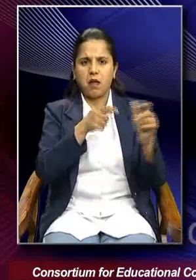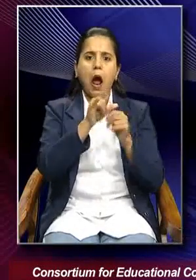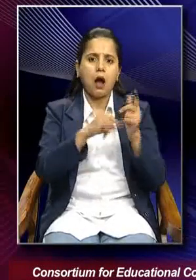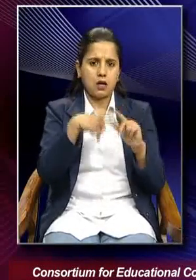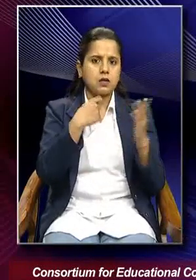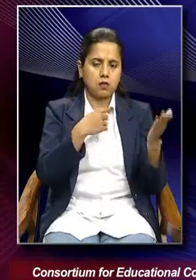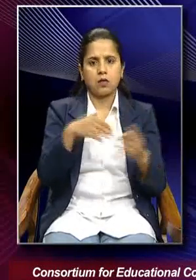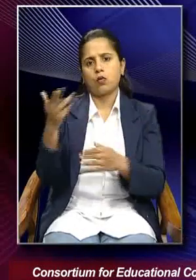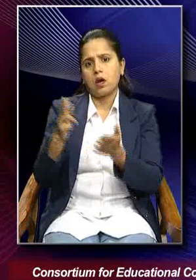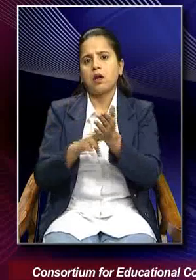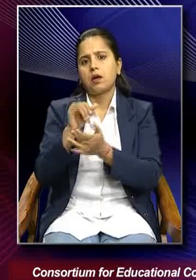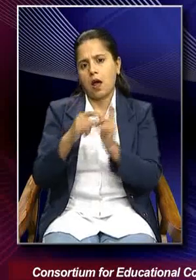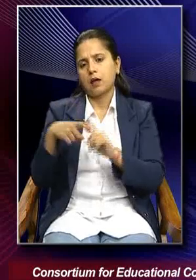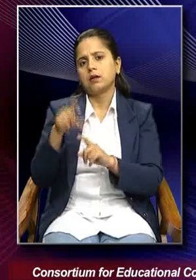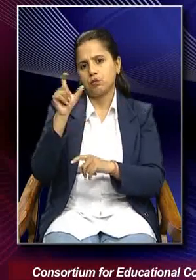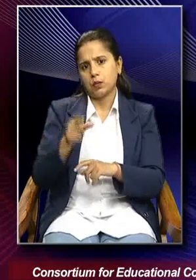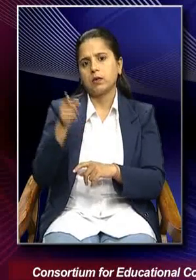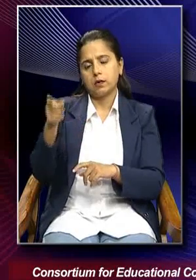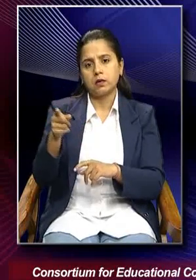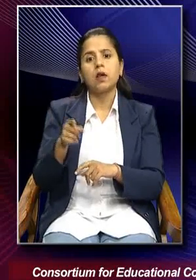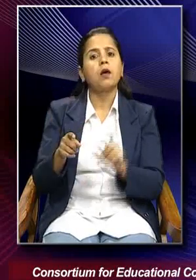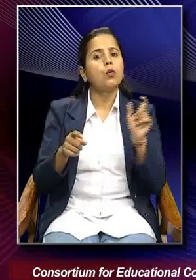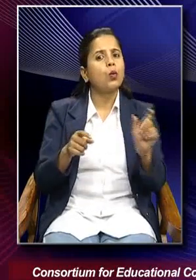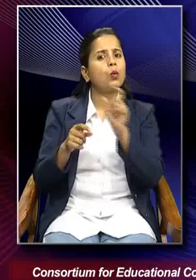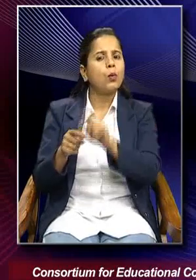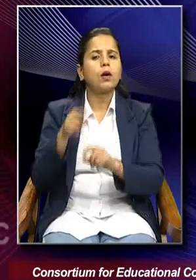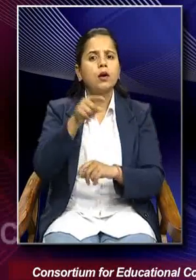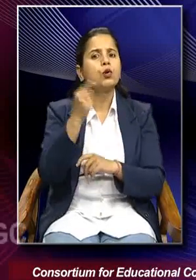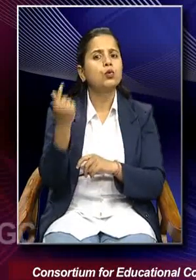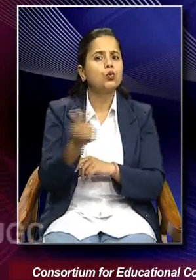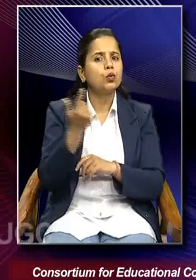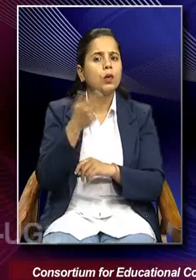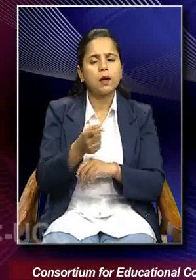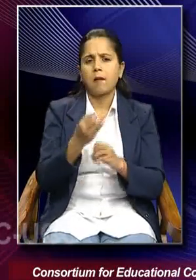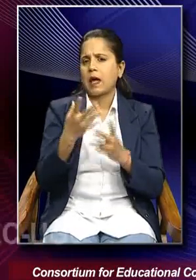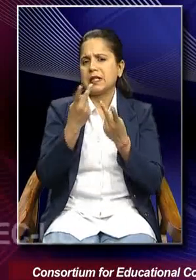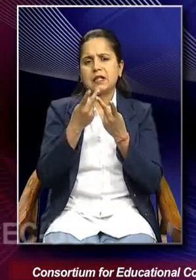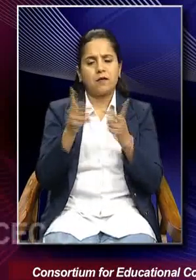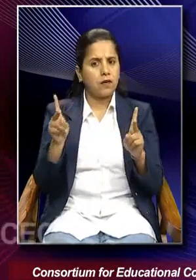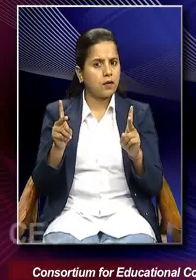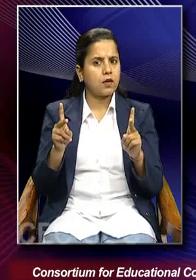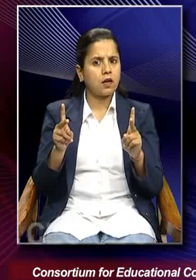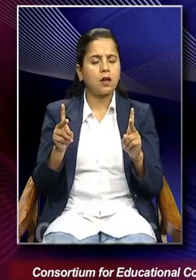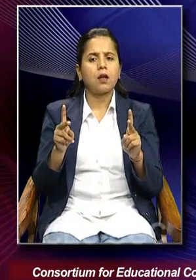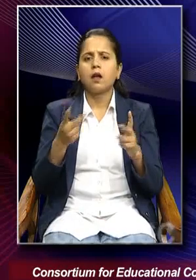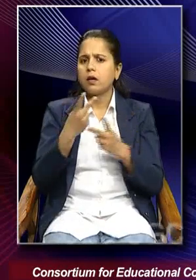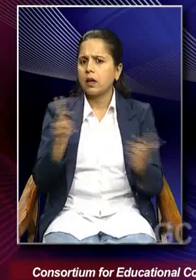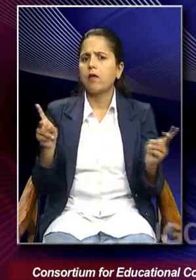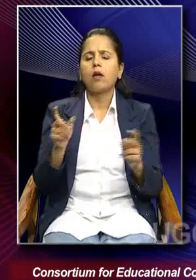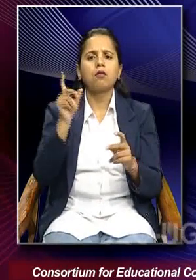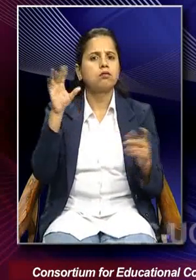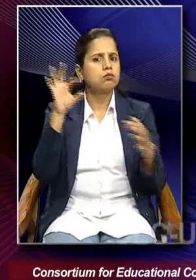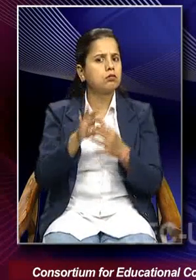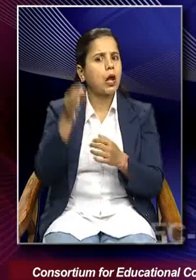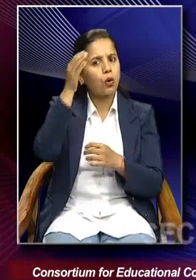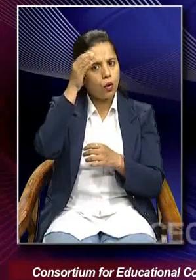Astik or that person is Nastik, this term is used in a very different connotation as it